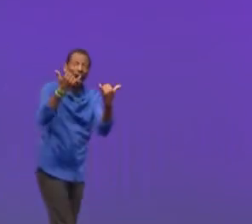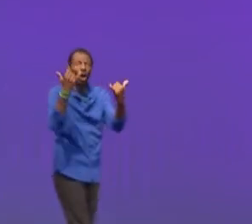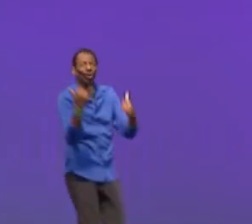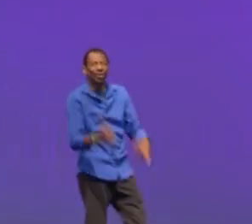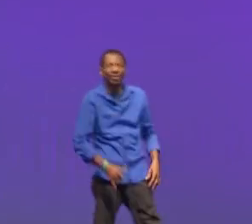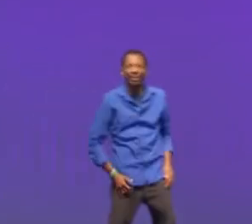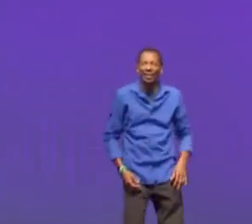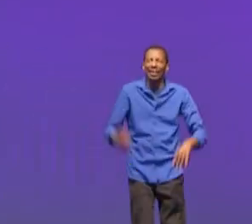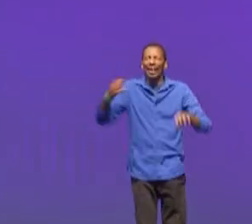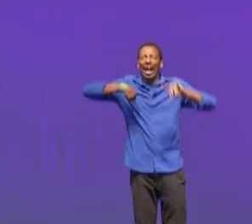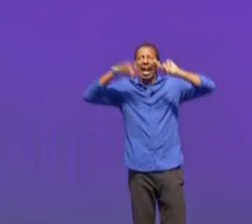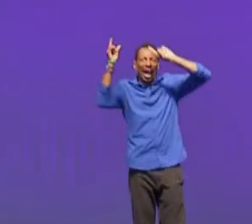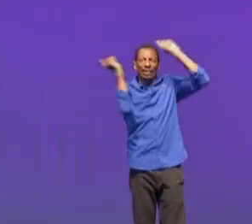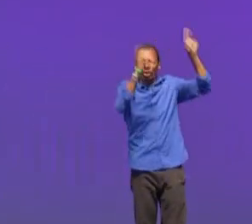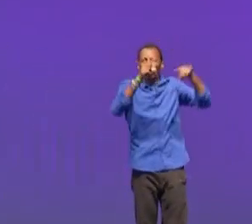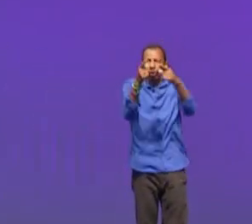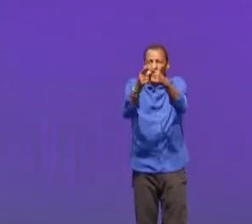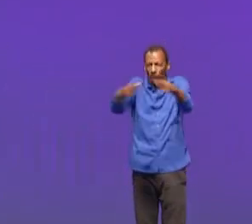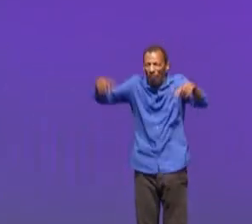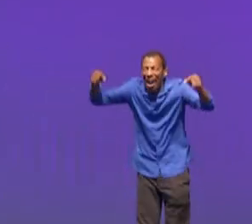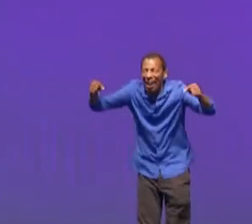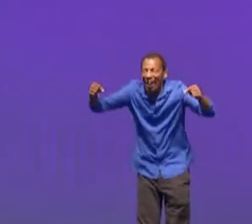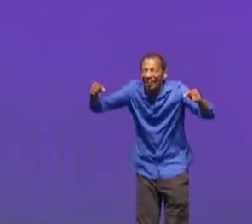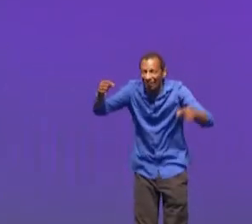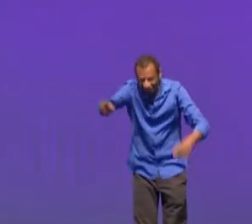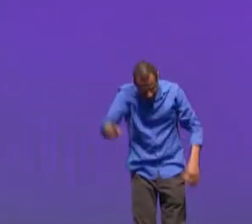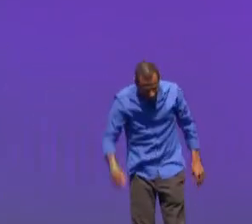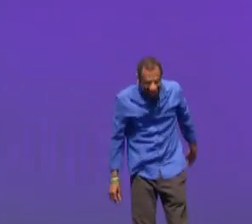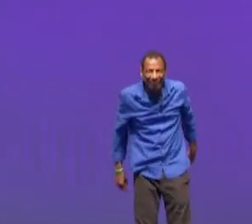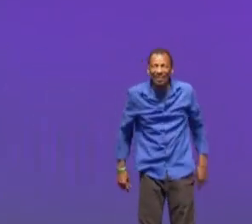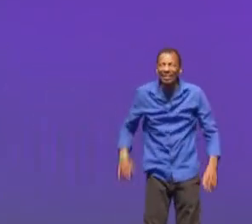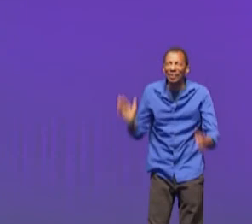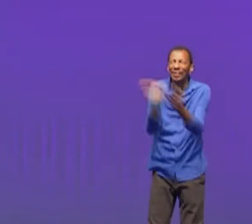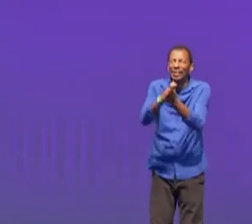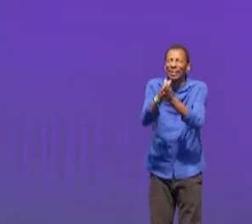Now, I go to Japan. Now, I'm in Japan.